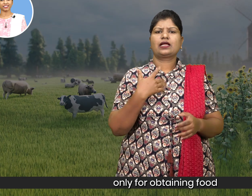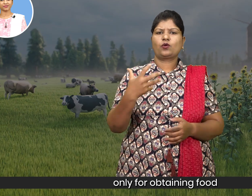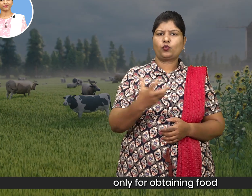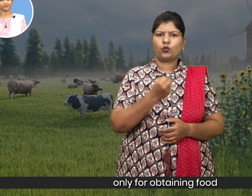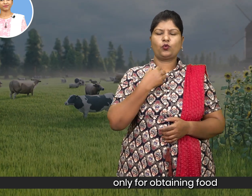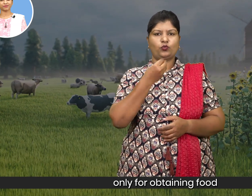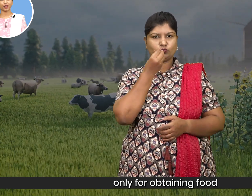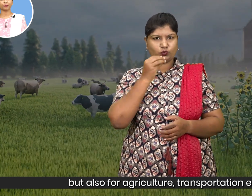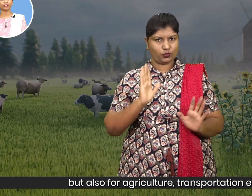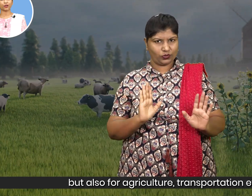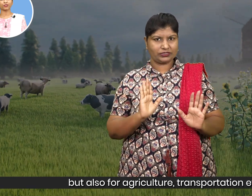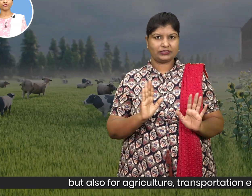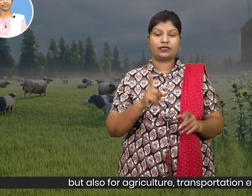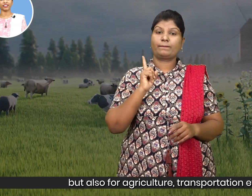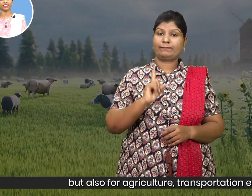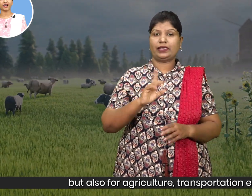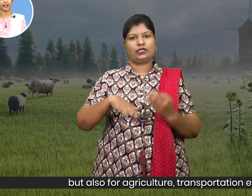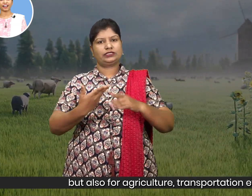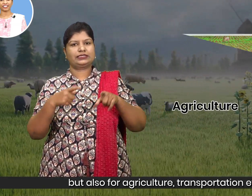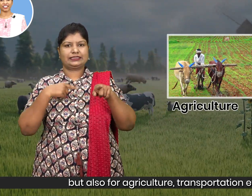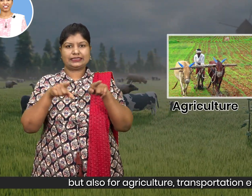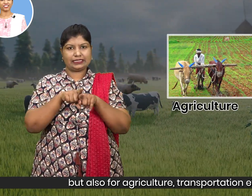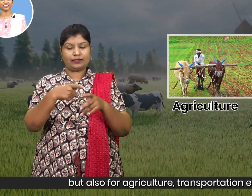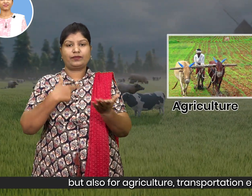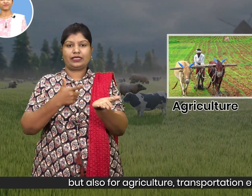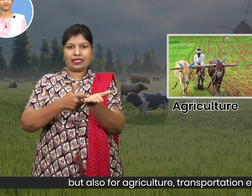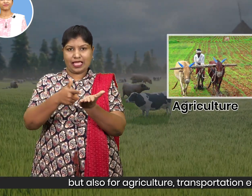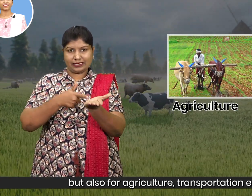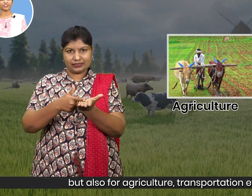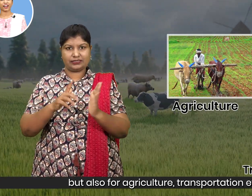food, but also for agriculture,